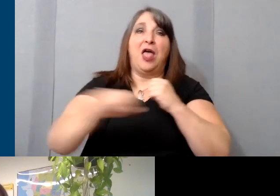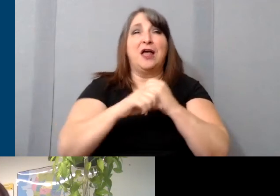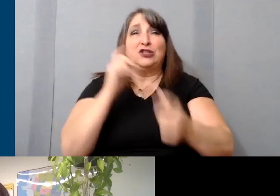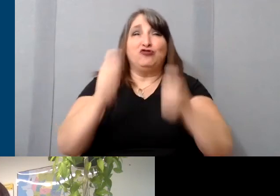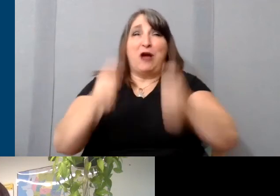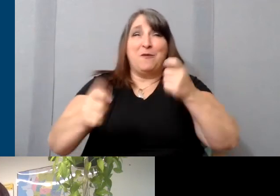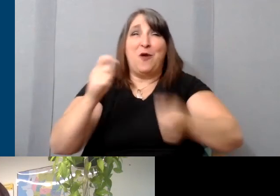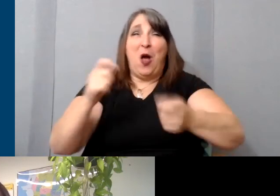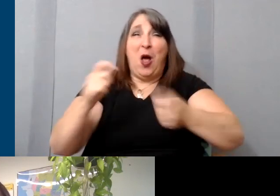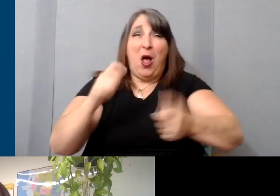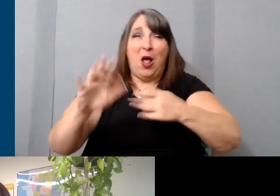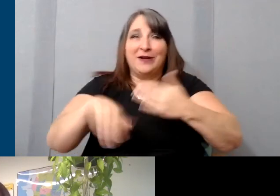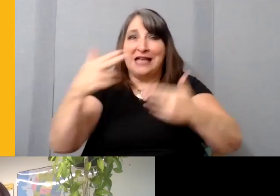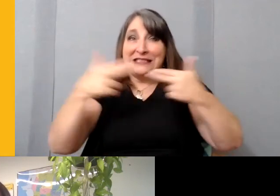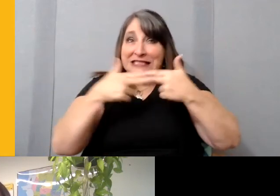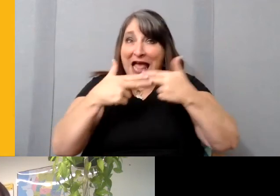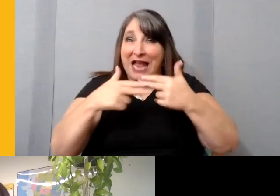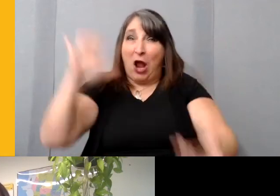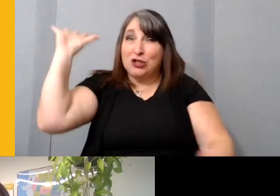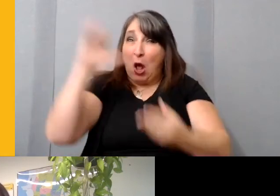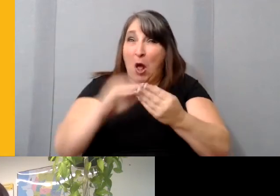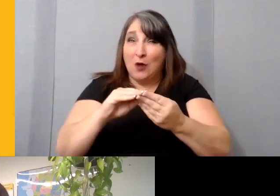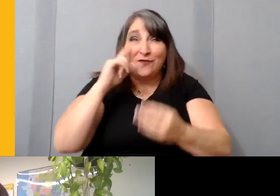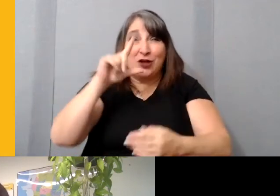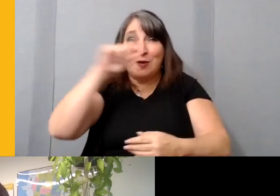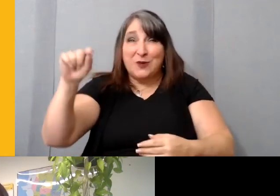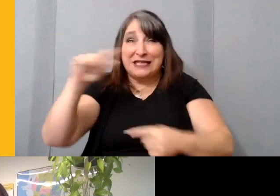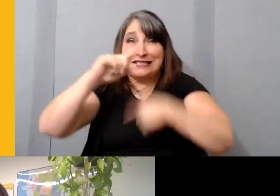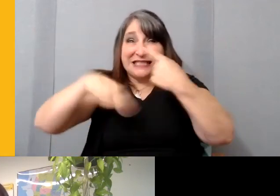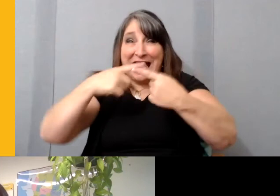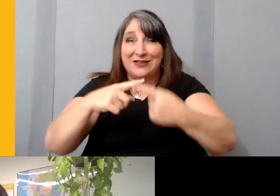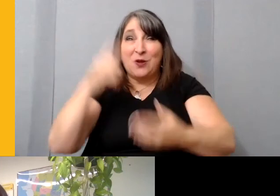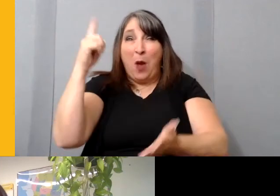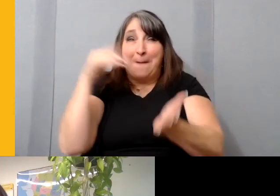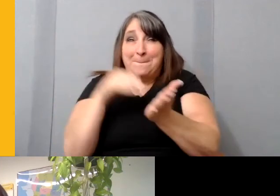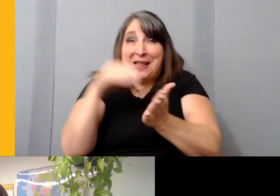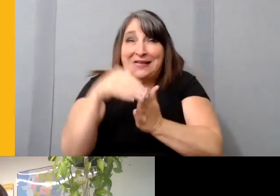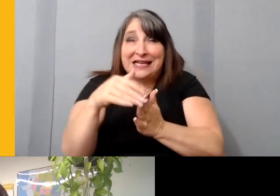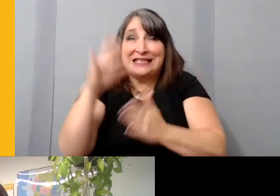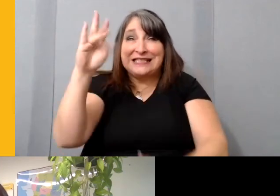please, next slide. Our grand total for the 2020 cycle stands at